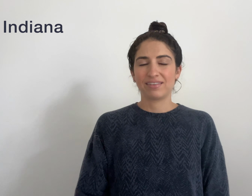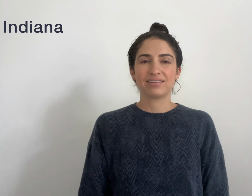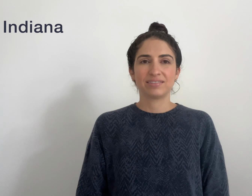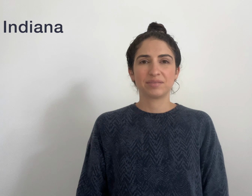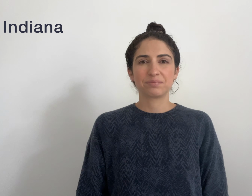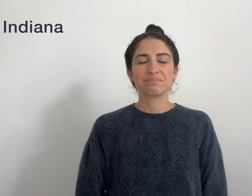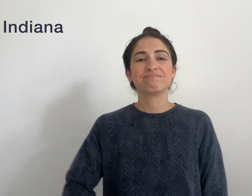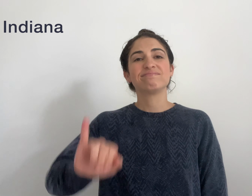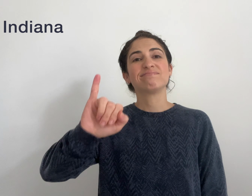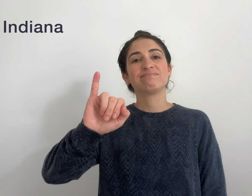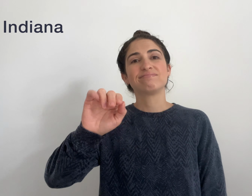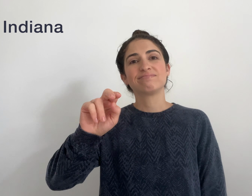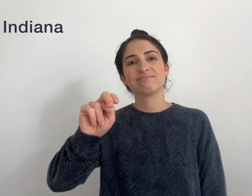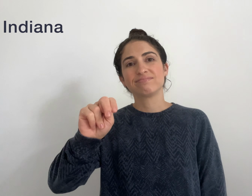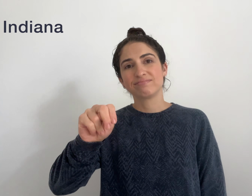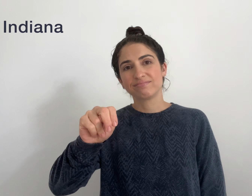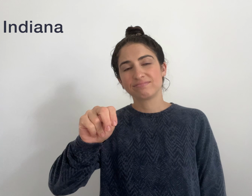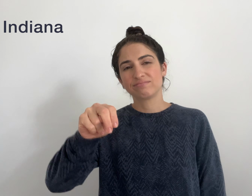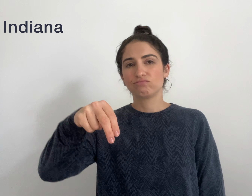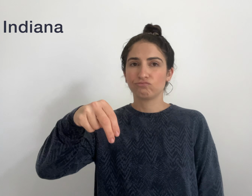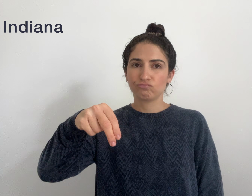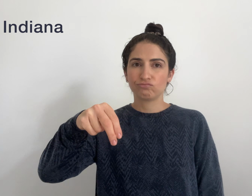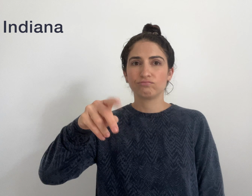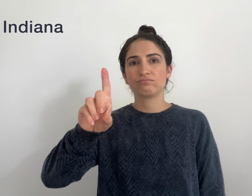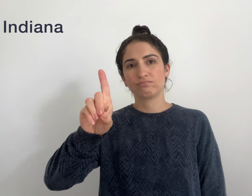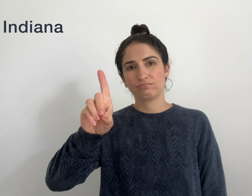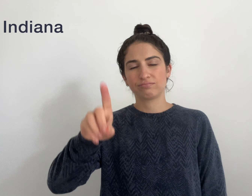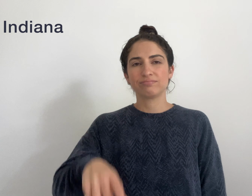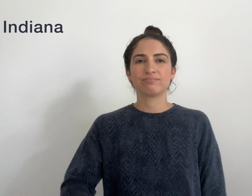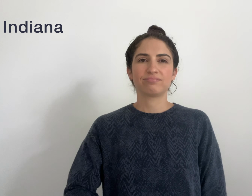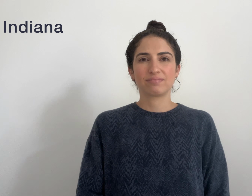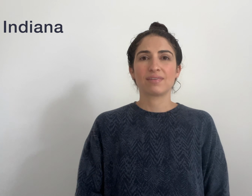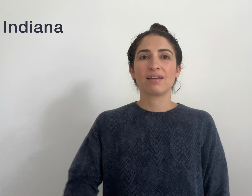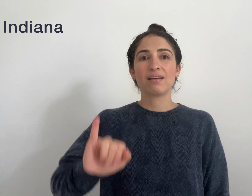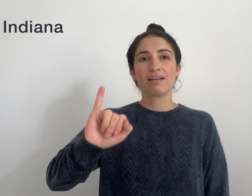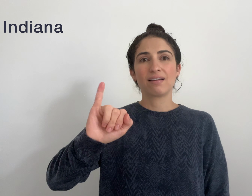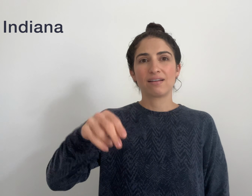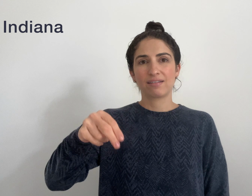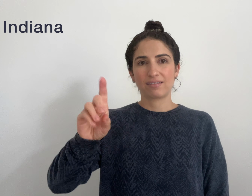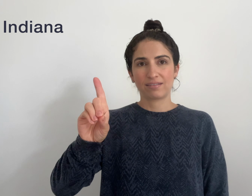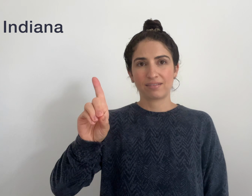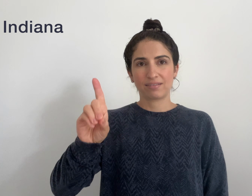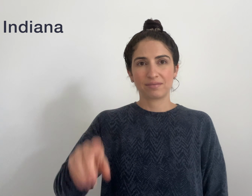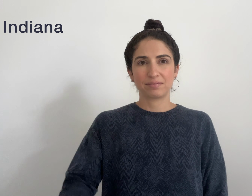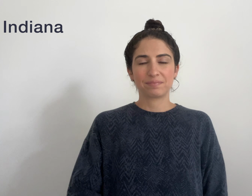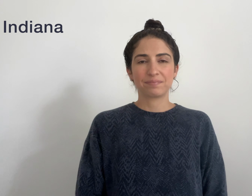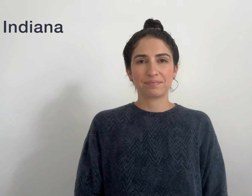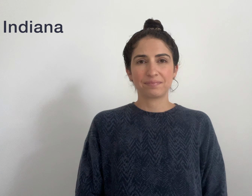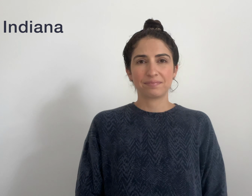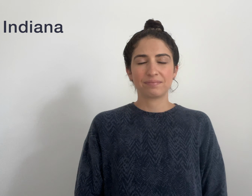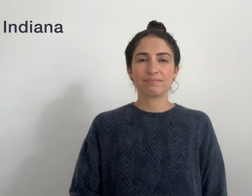Indiana. IN, or the N might be more downward, D. Indiana.